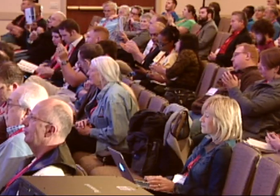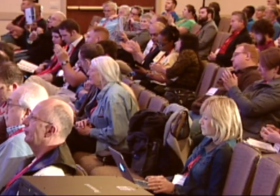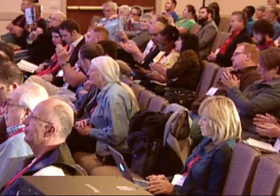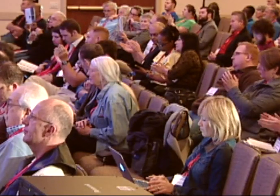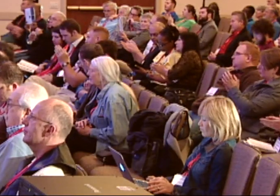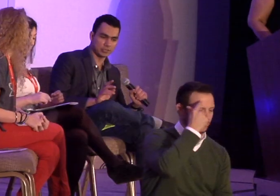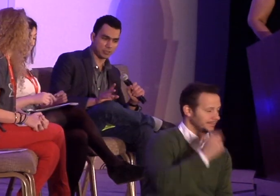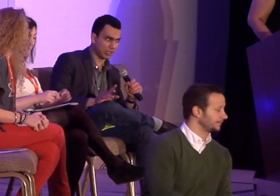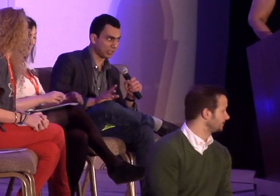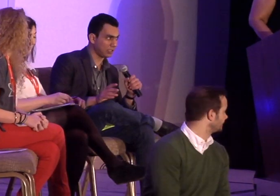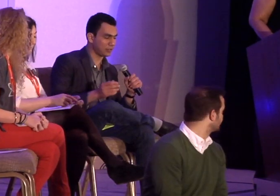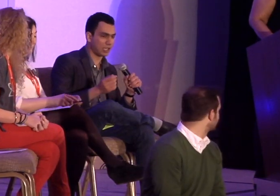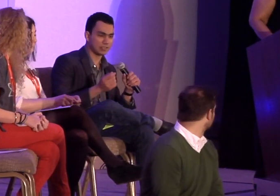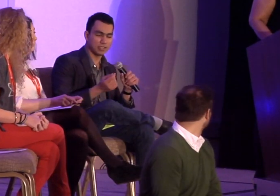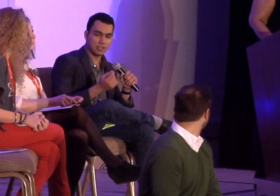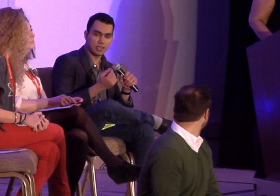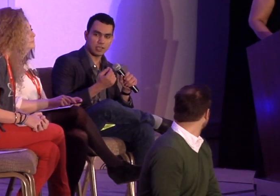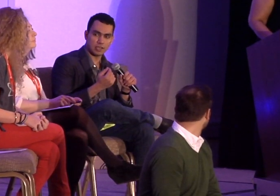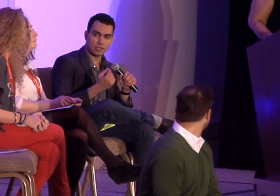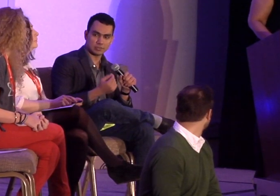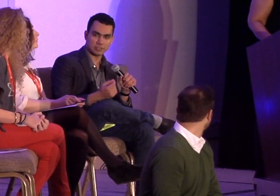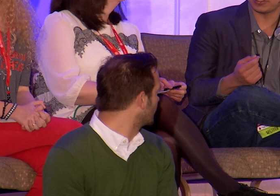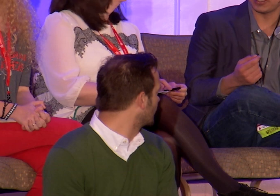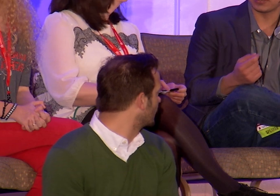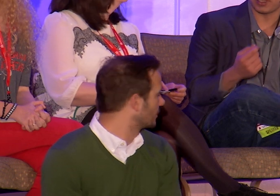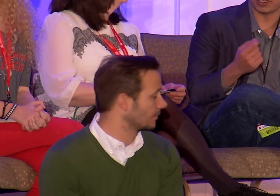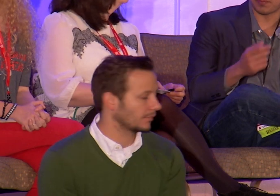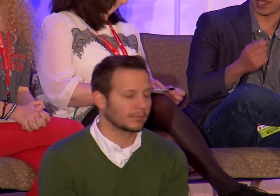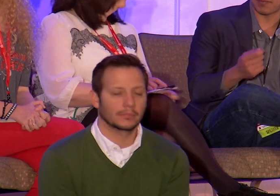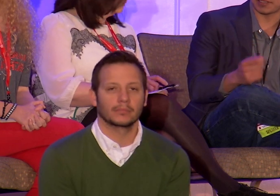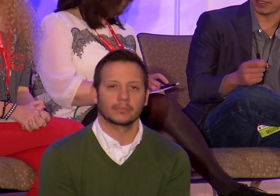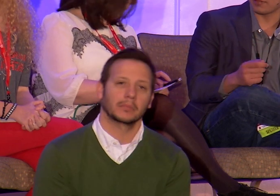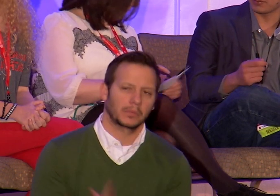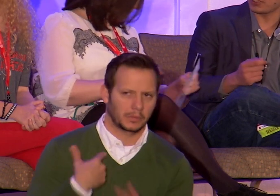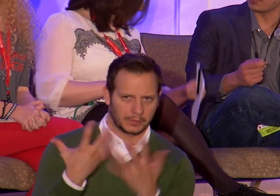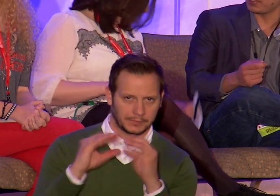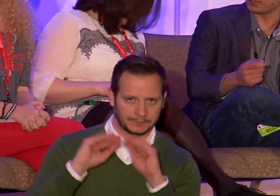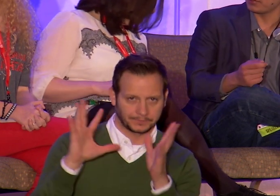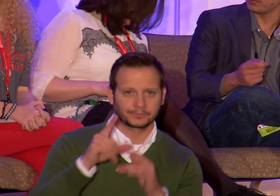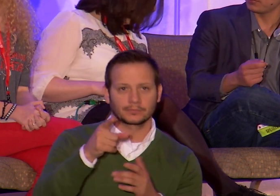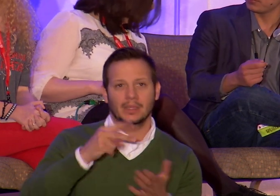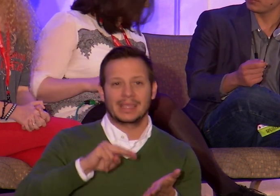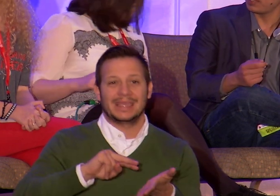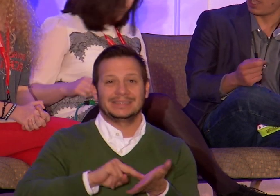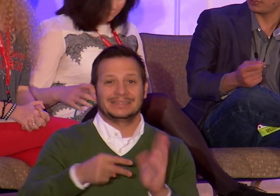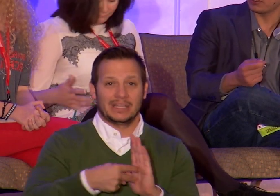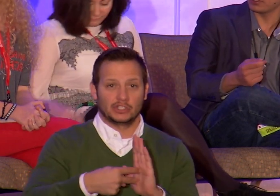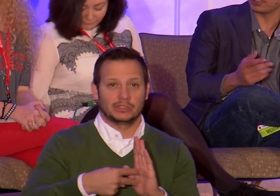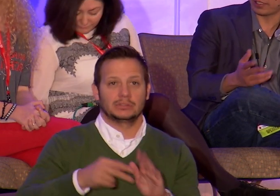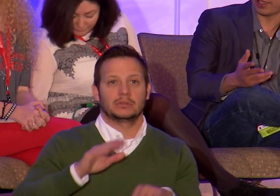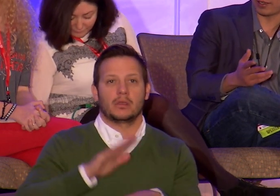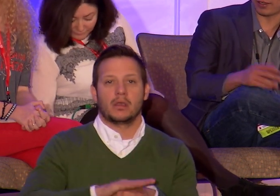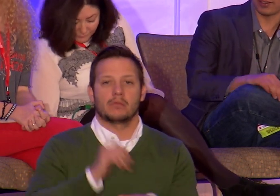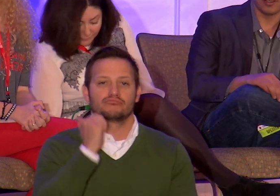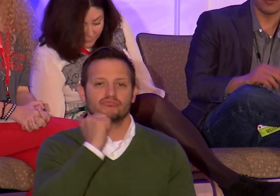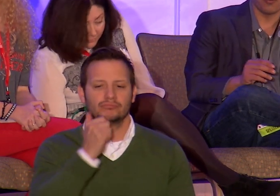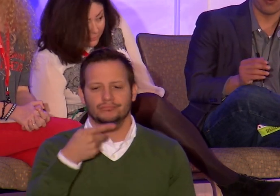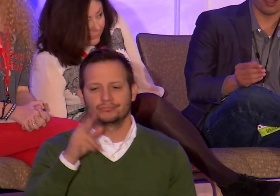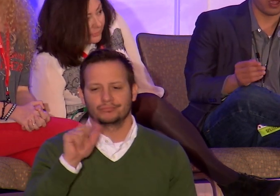Yeah, but I wanted to make clear that intentions on a pragmatic level don't matter. I don't really